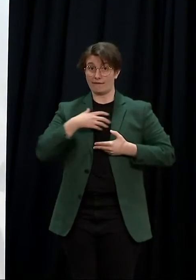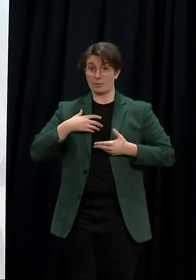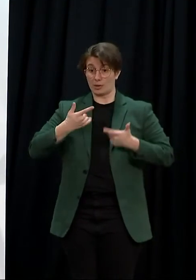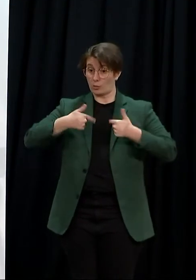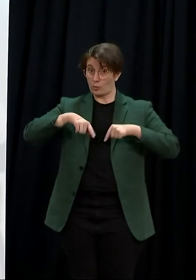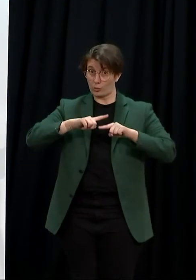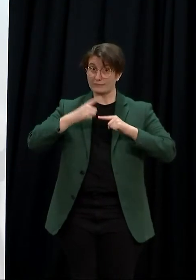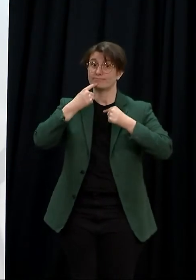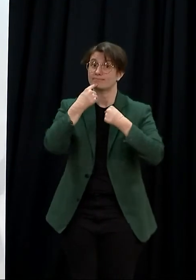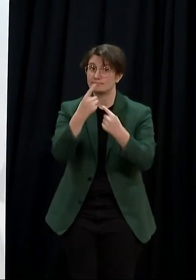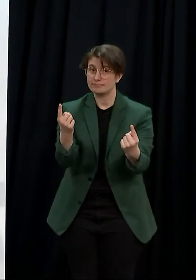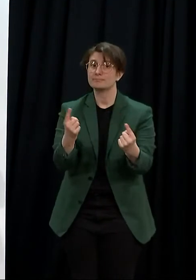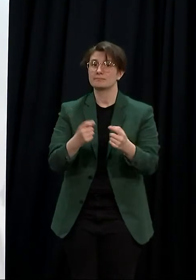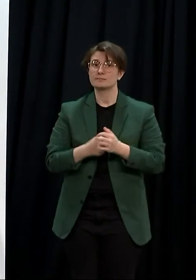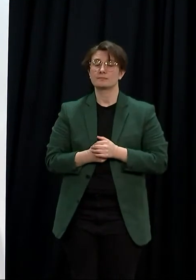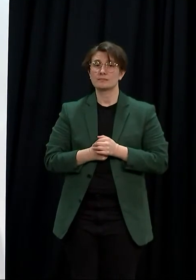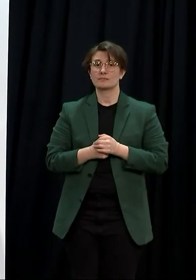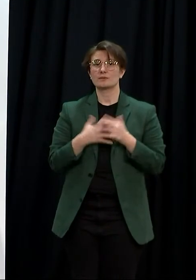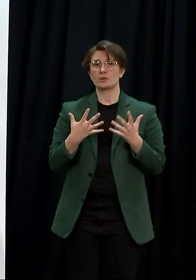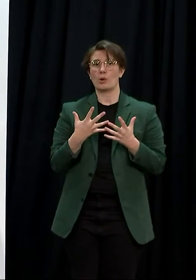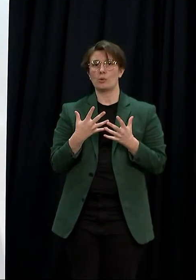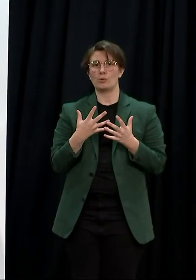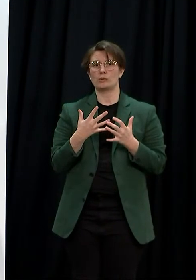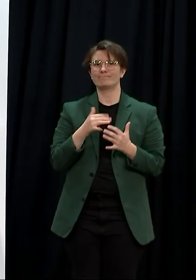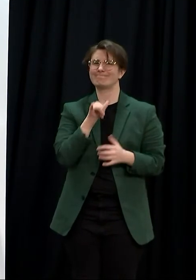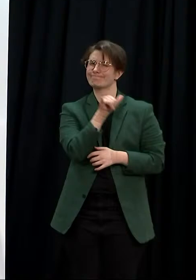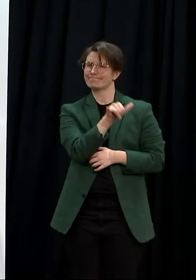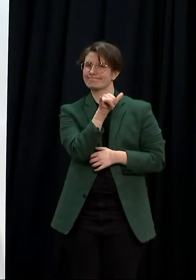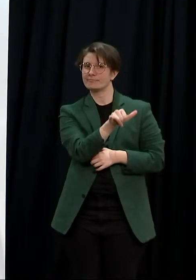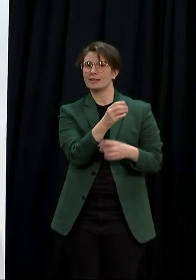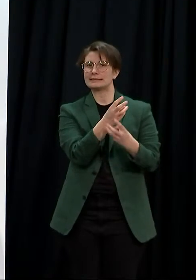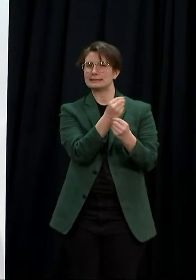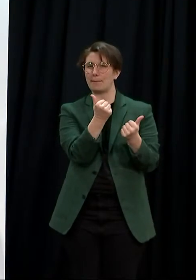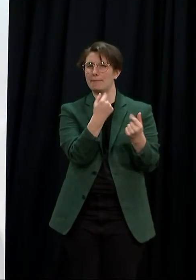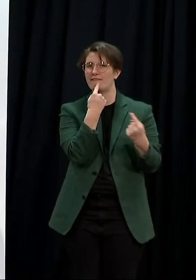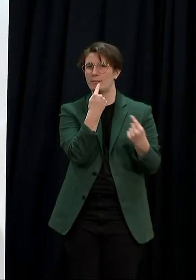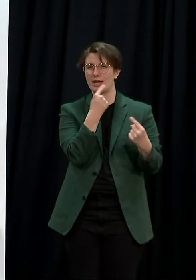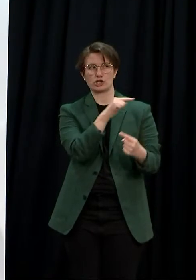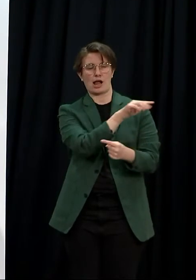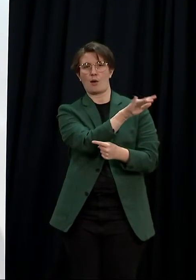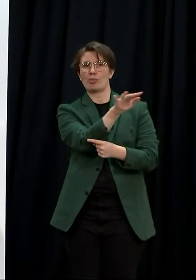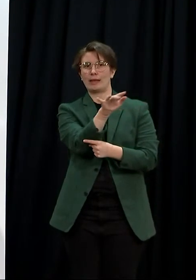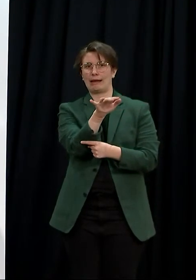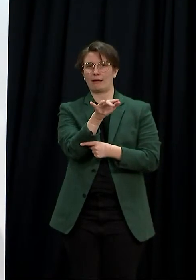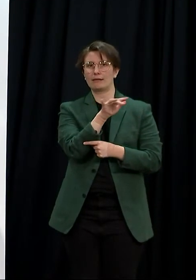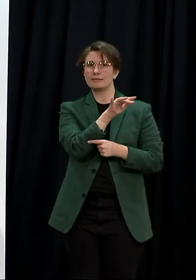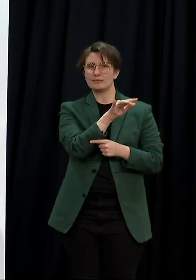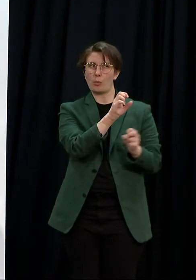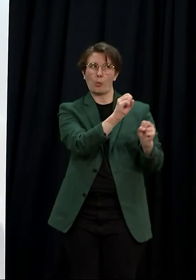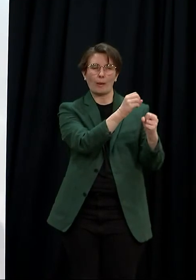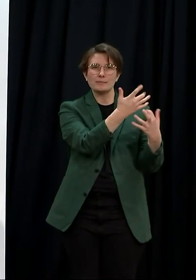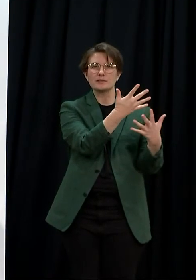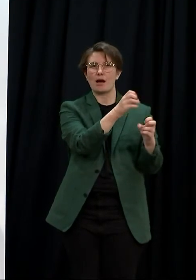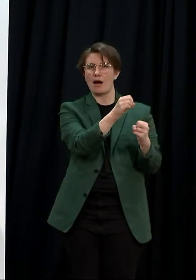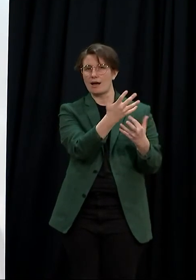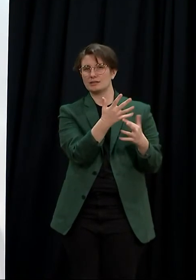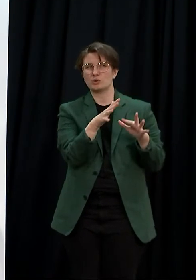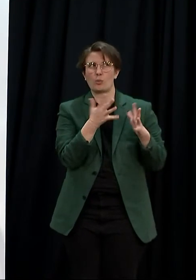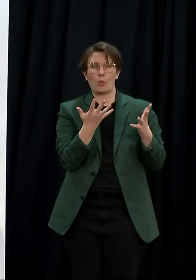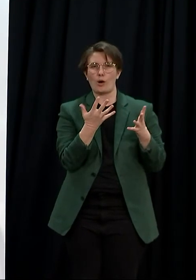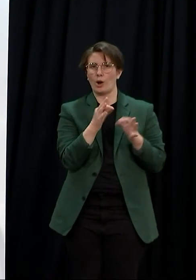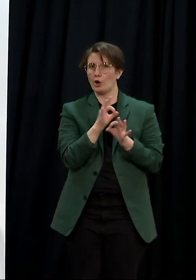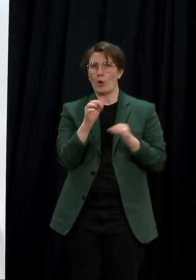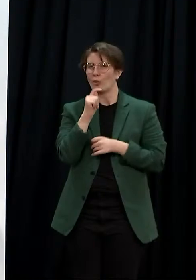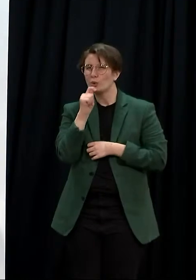So I would just advise caution on believing some of the information that is shared by those who ultimately are seeking